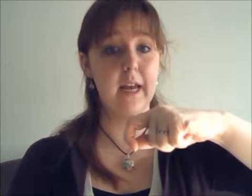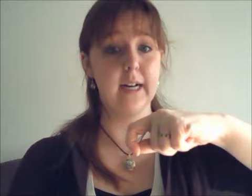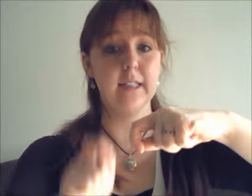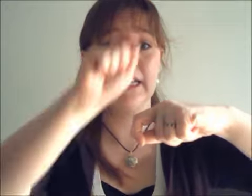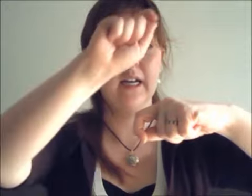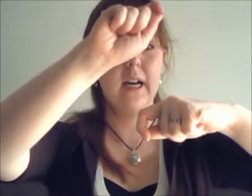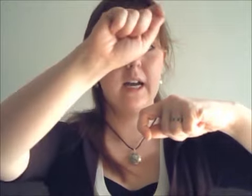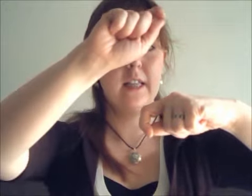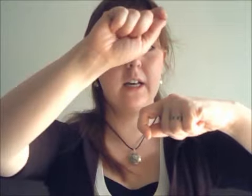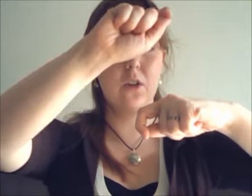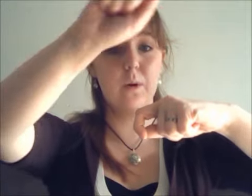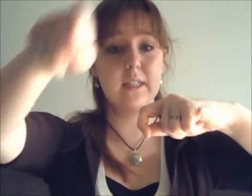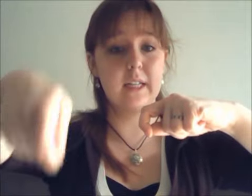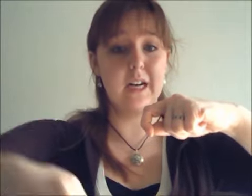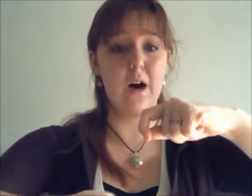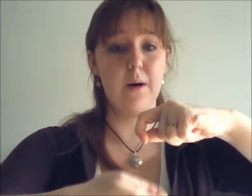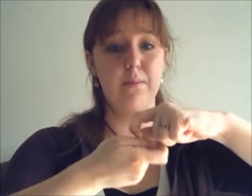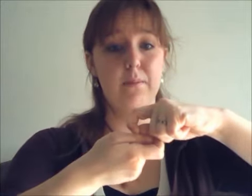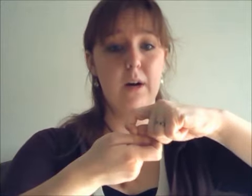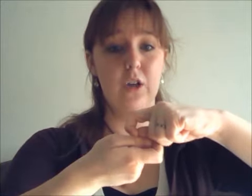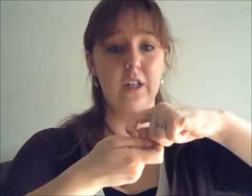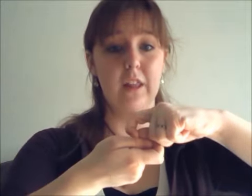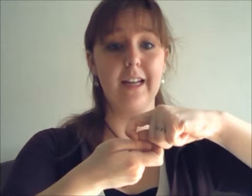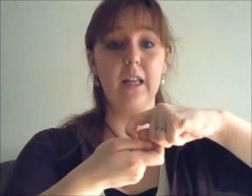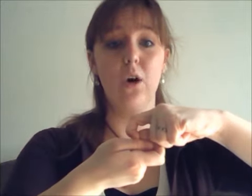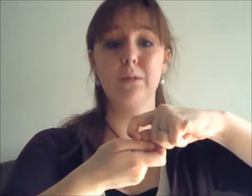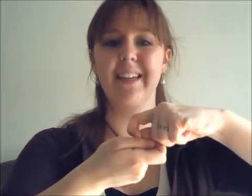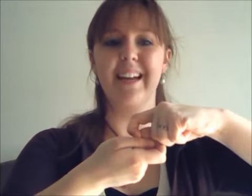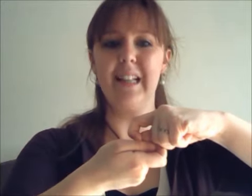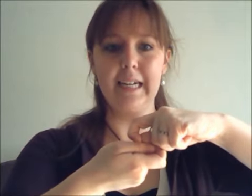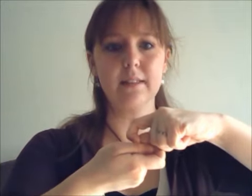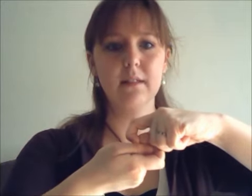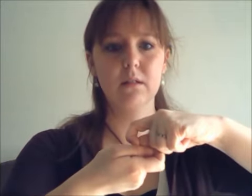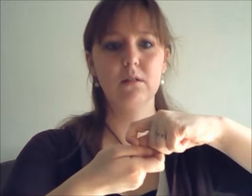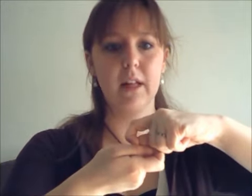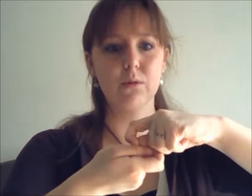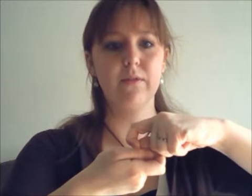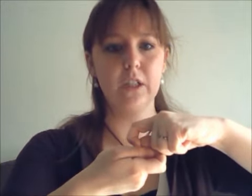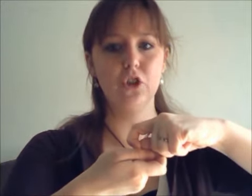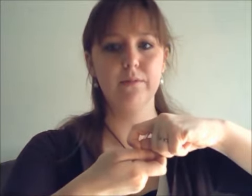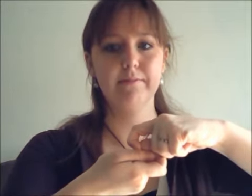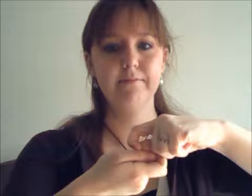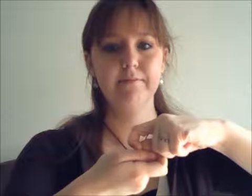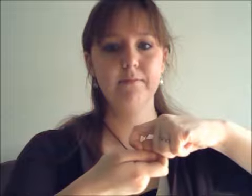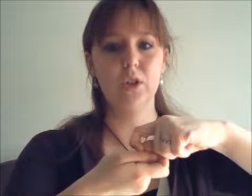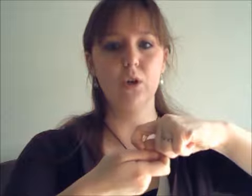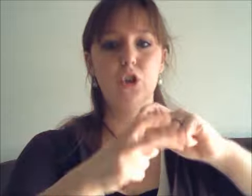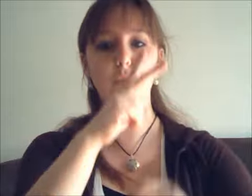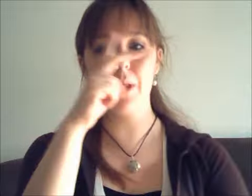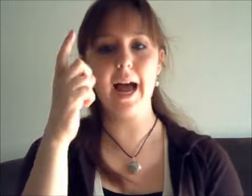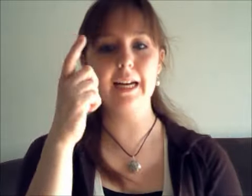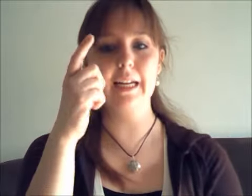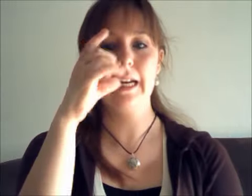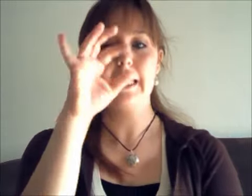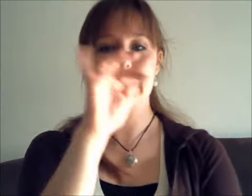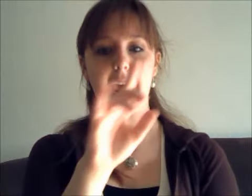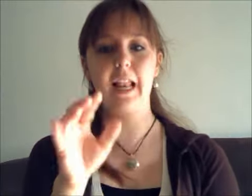hand. The other one's going to come underneath and almost like it clicks. So that's revenge. So 2 black